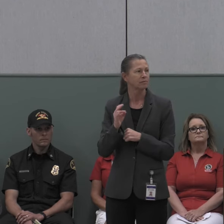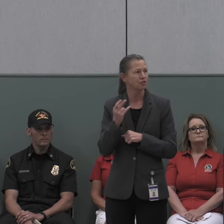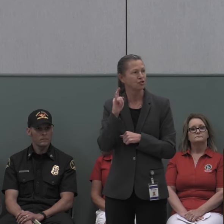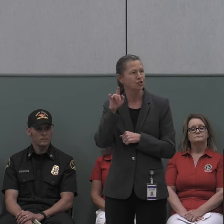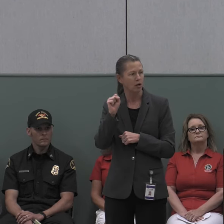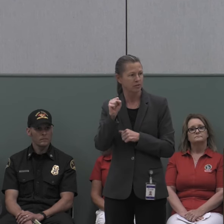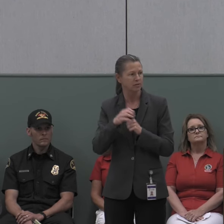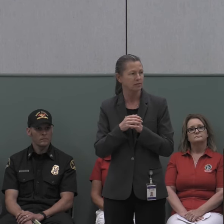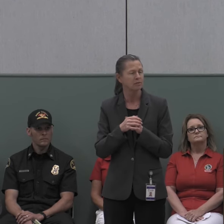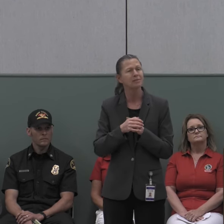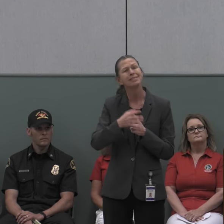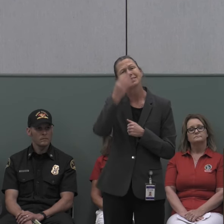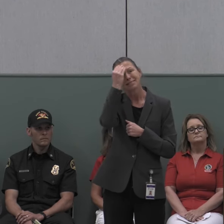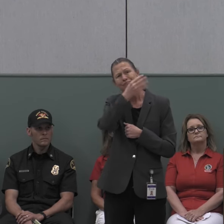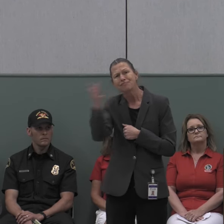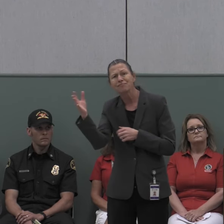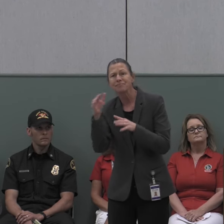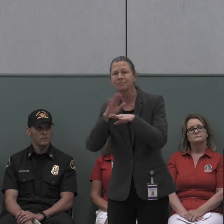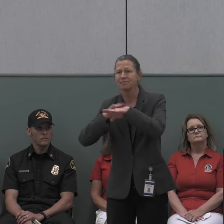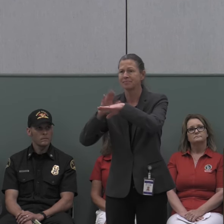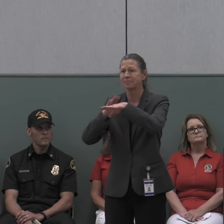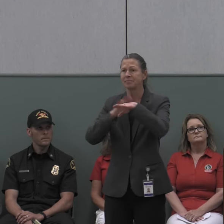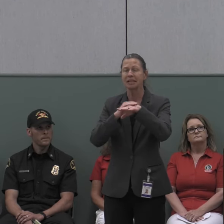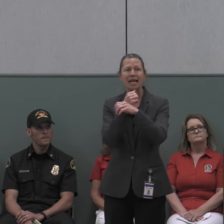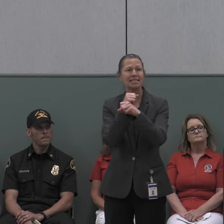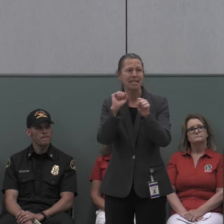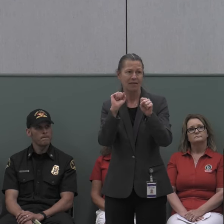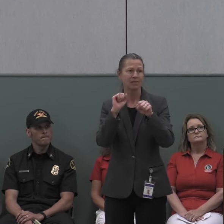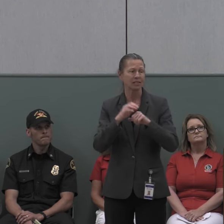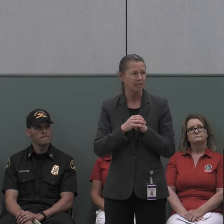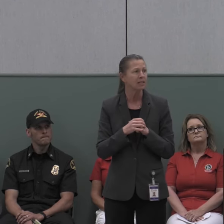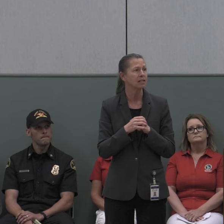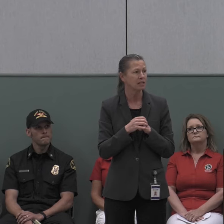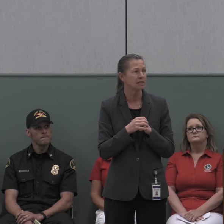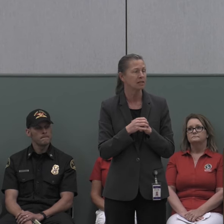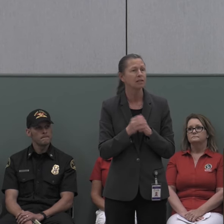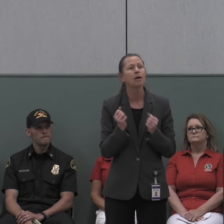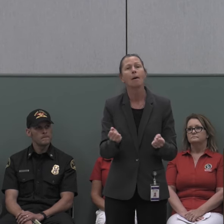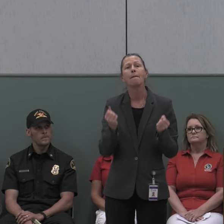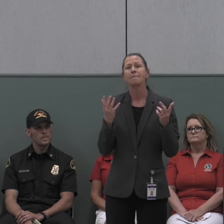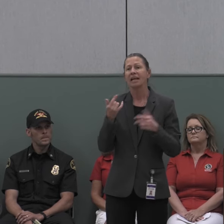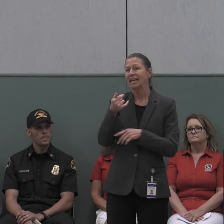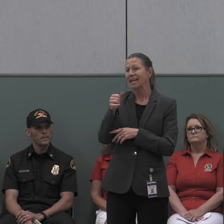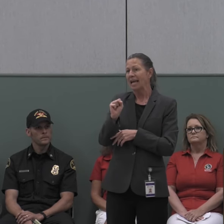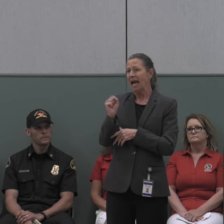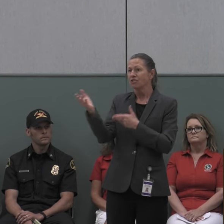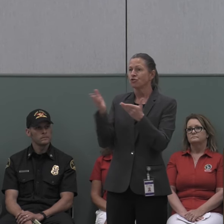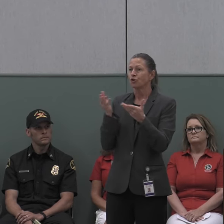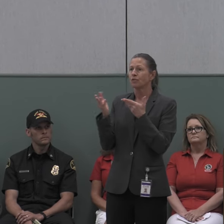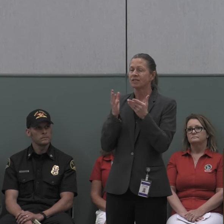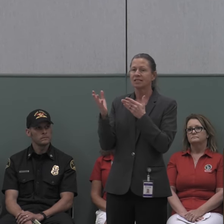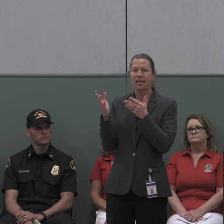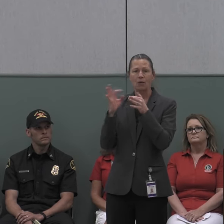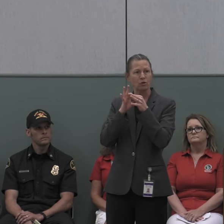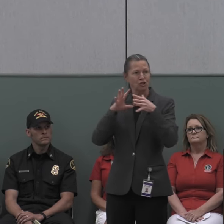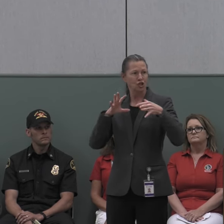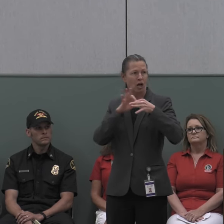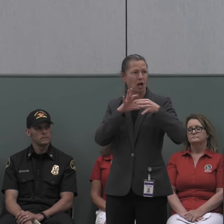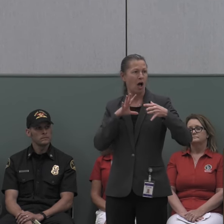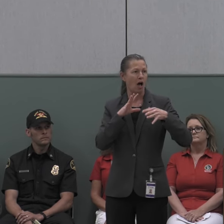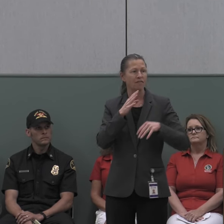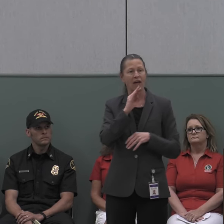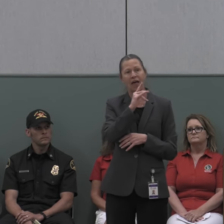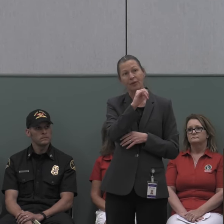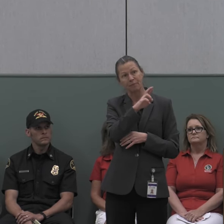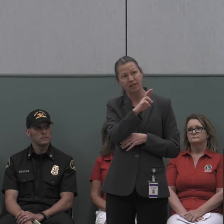reminder. For safety reasons, there were a lot of gas services that were shut off at the meter. Some of them